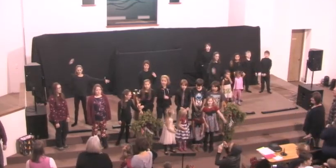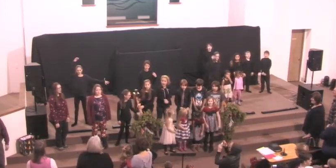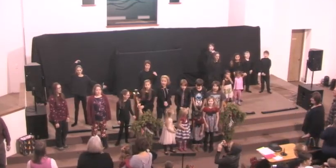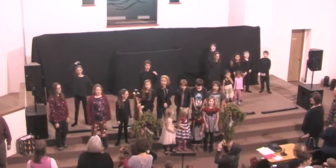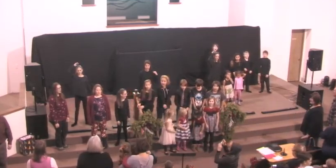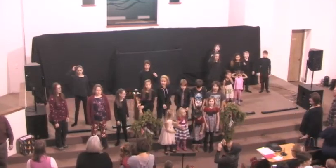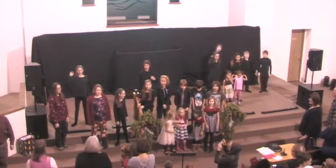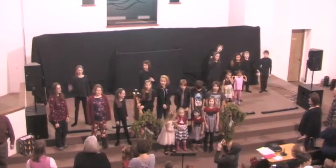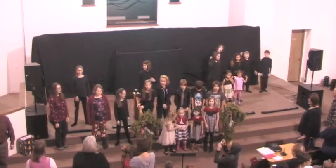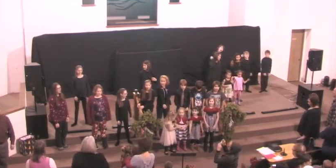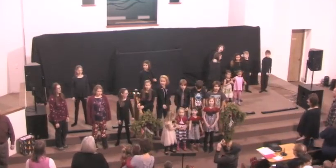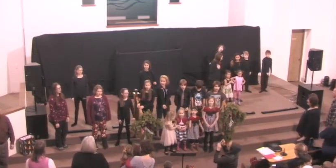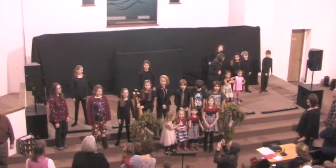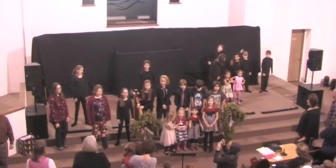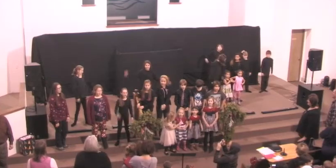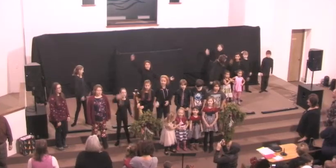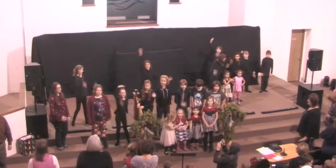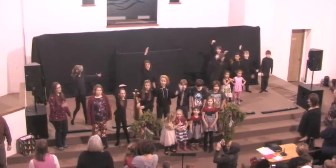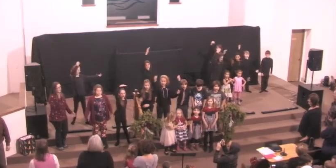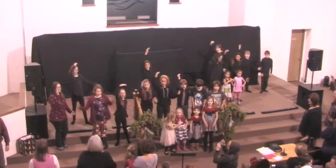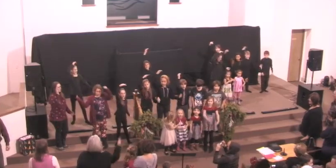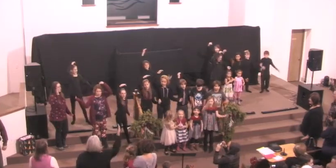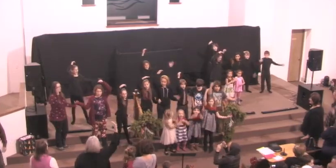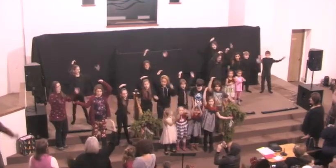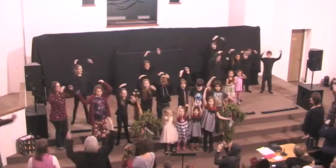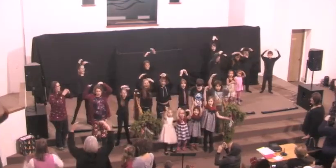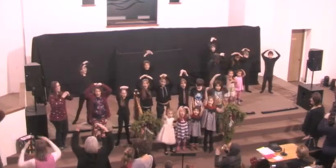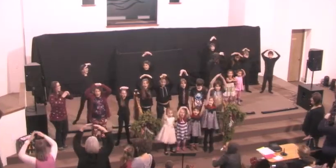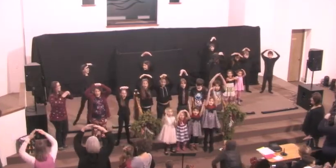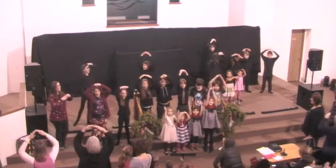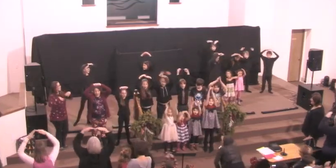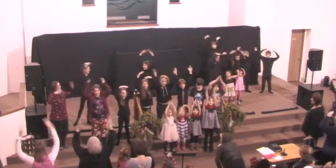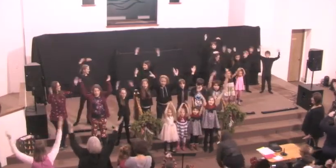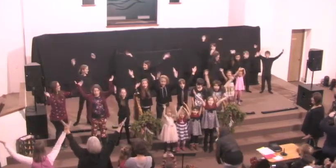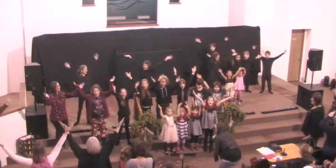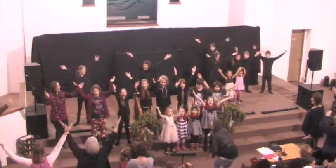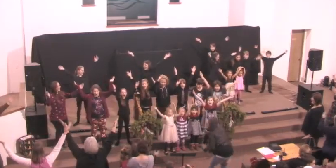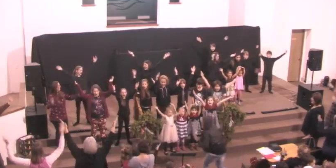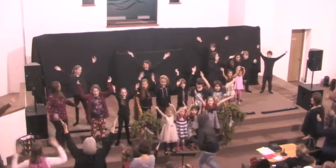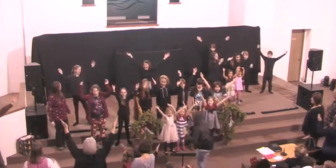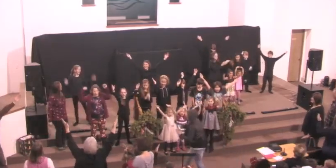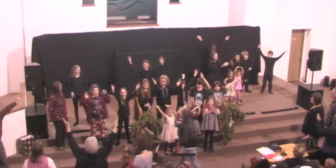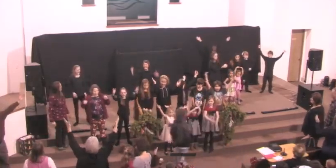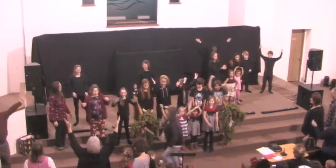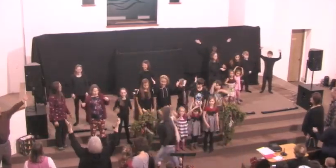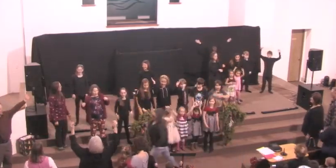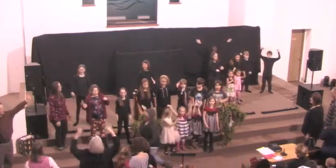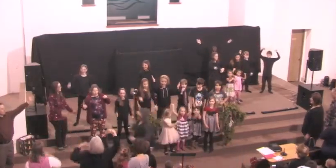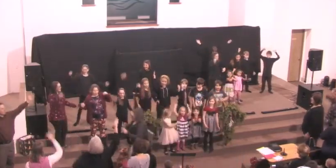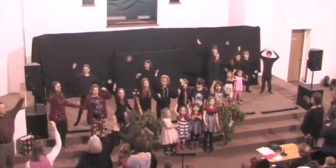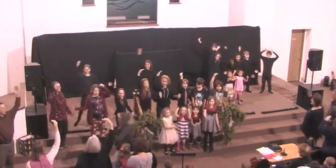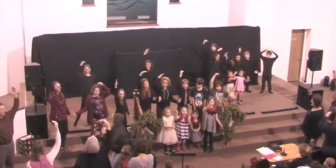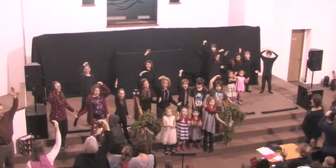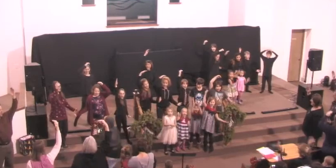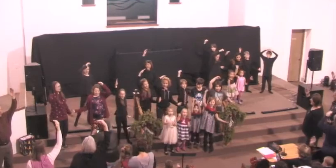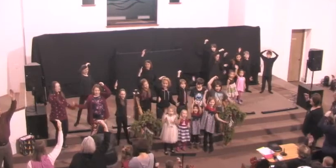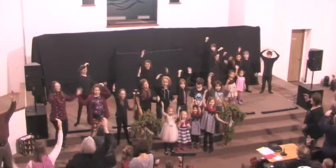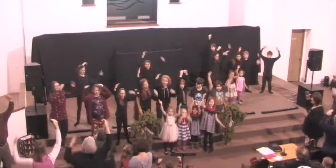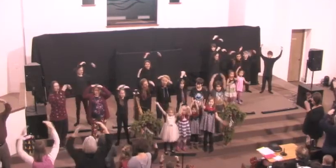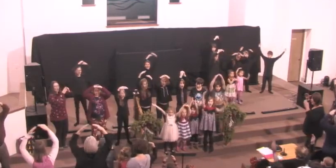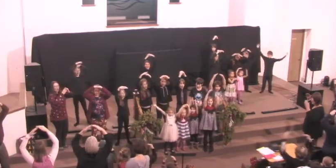his love. Joy, I got the joy, joy, I got the joy, I got the